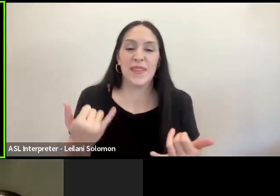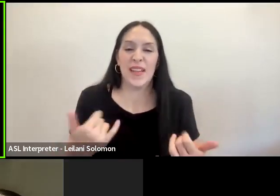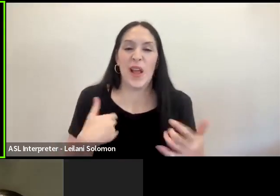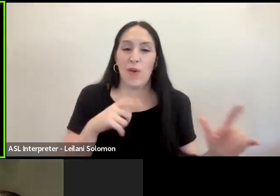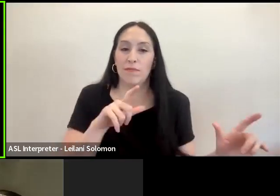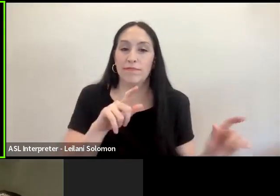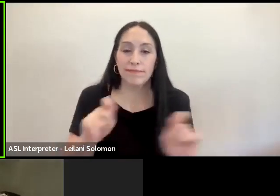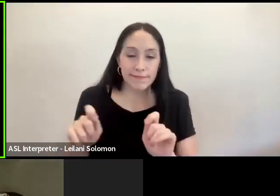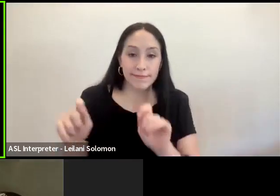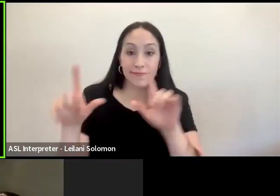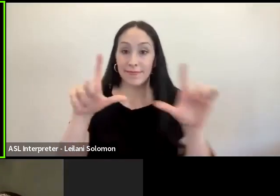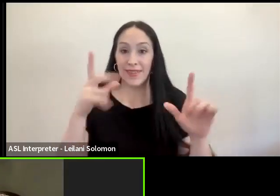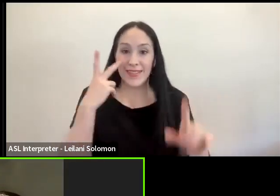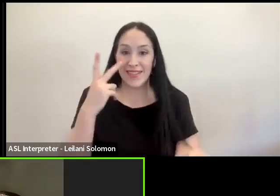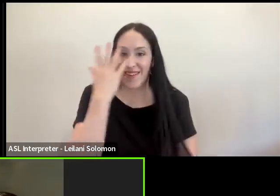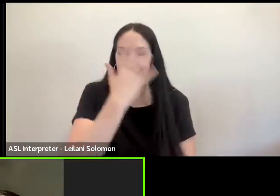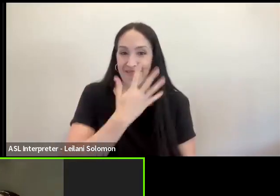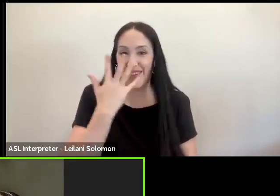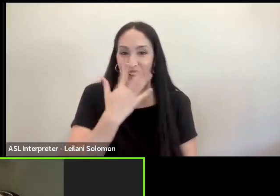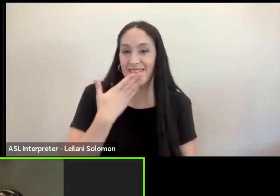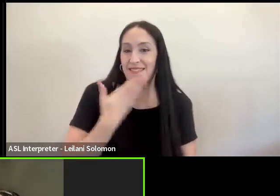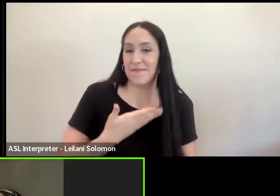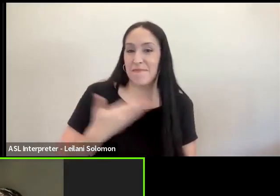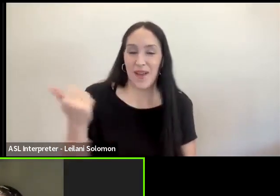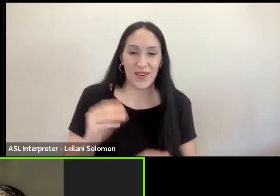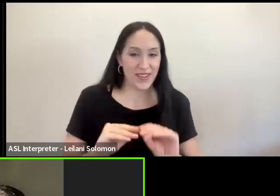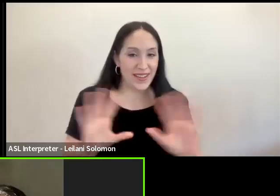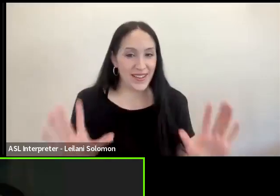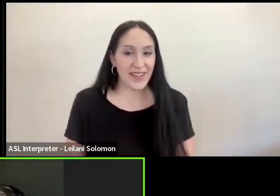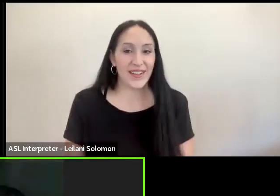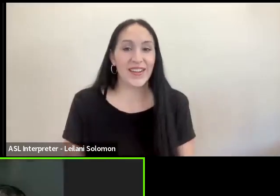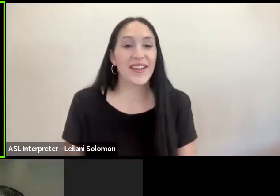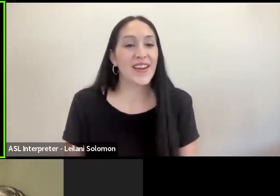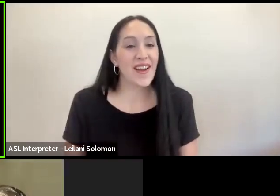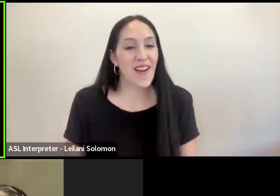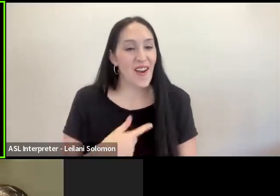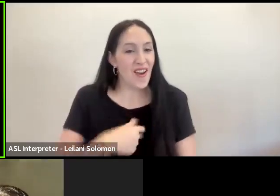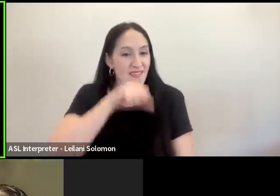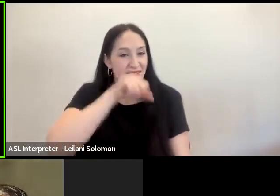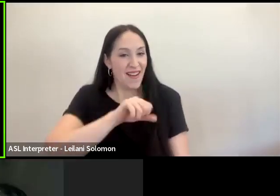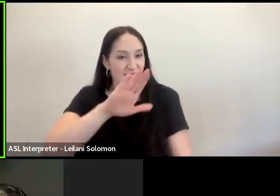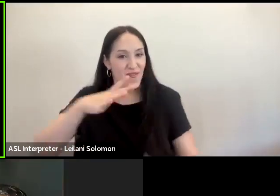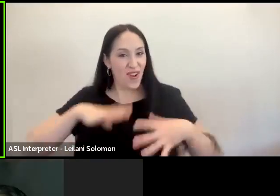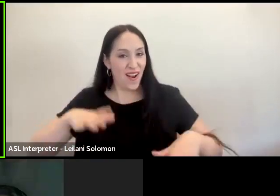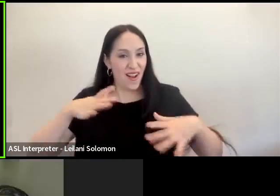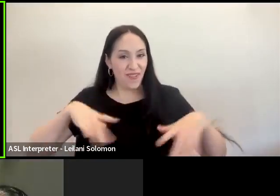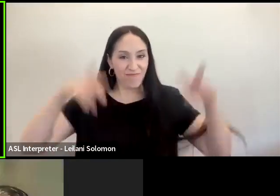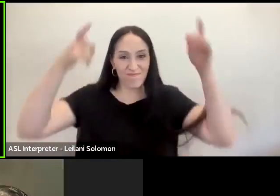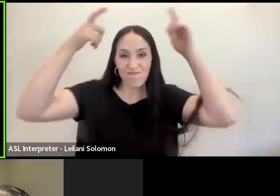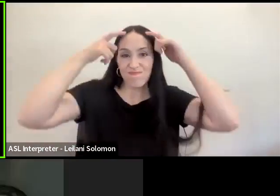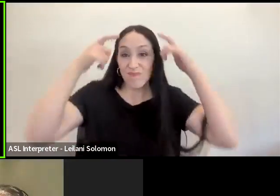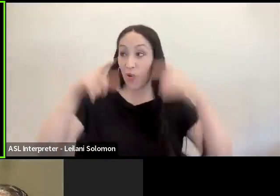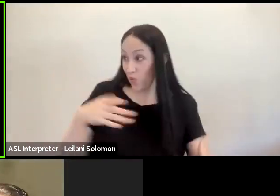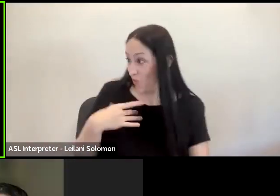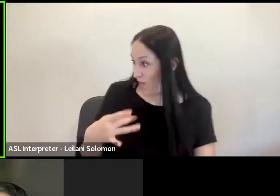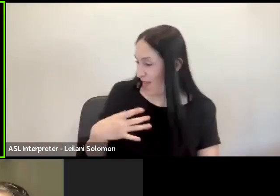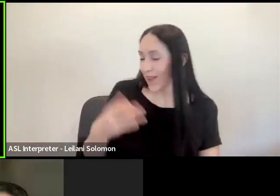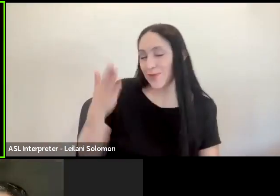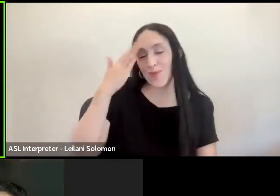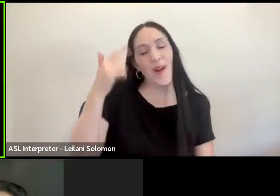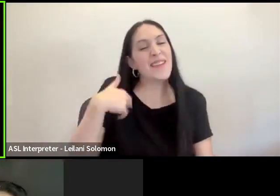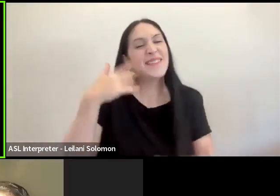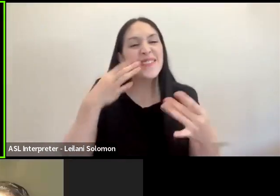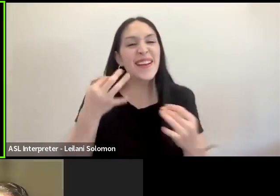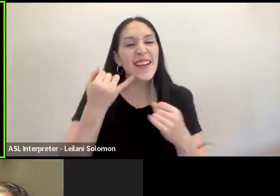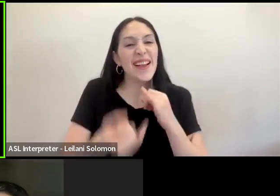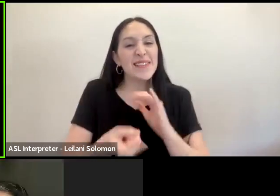lovely faces instead. I love how you're being so festive today. You like that? It was a last minute touch. I